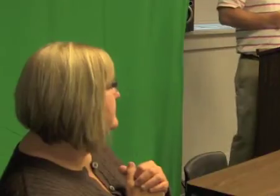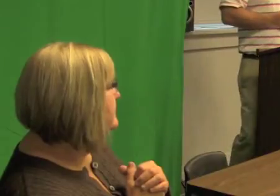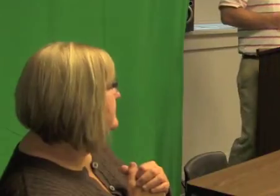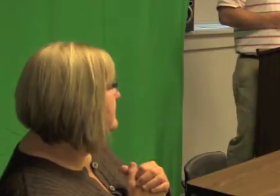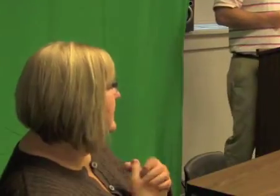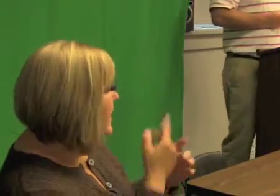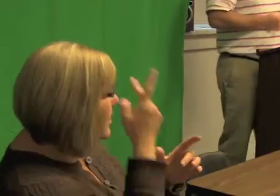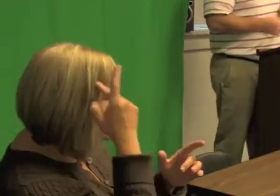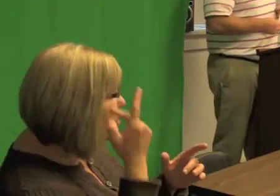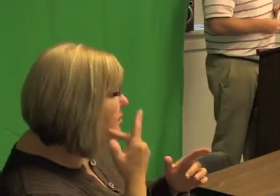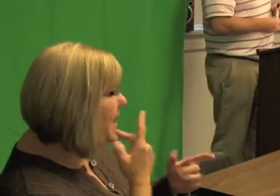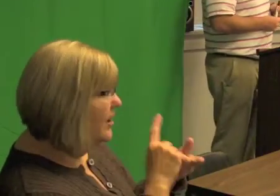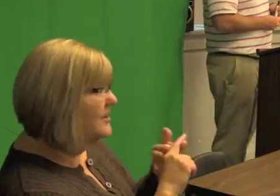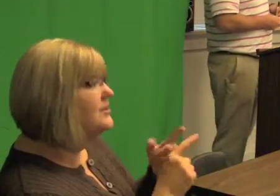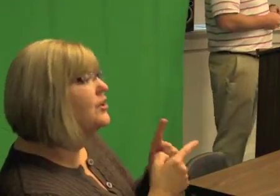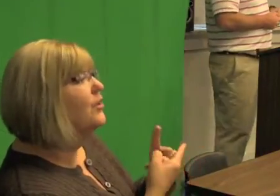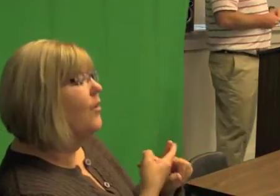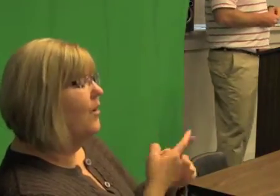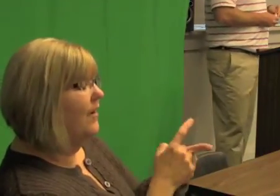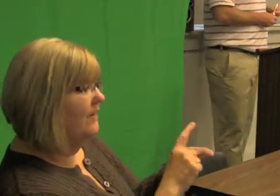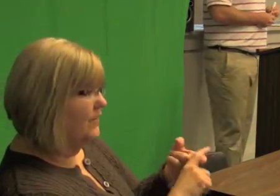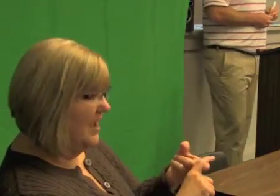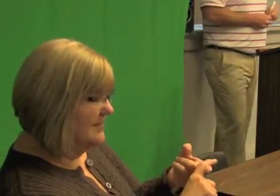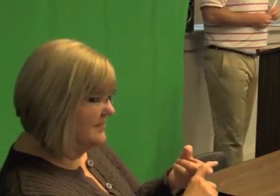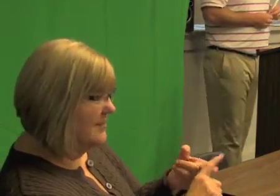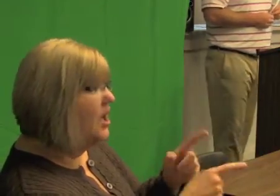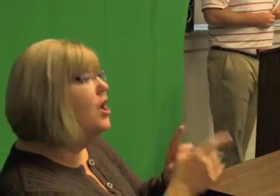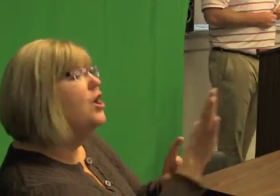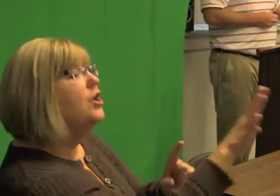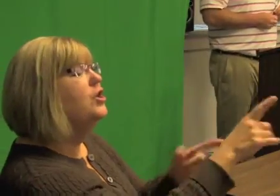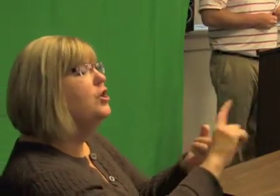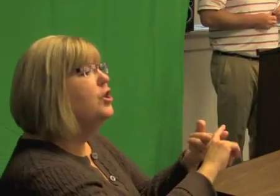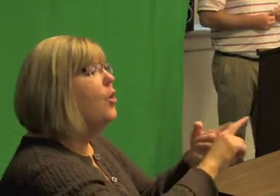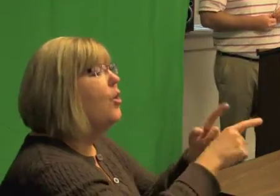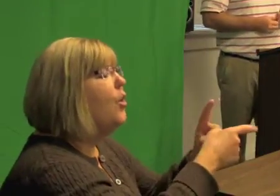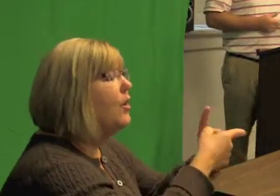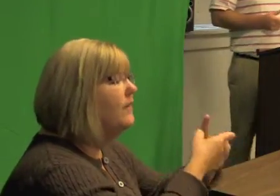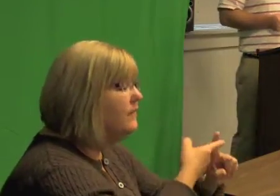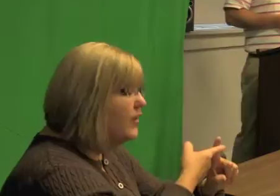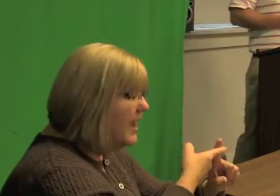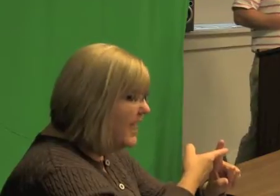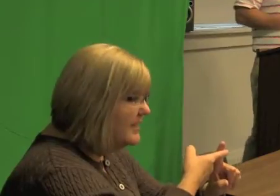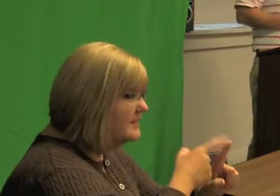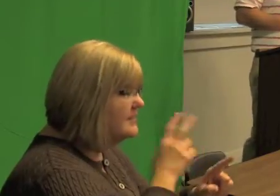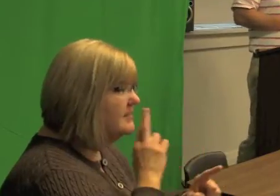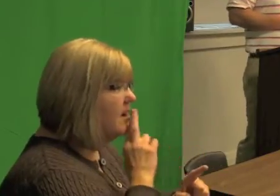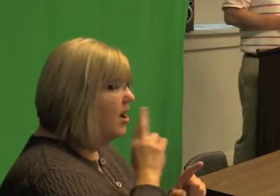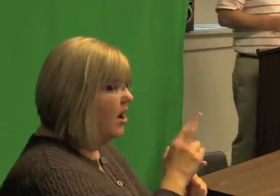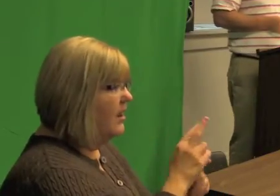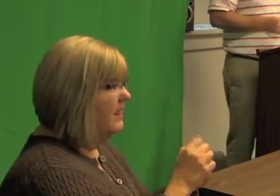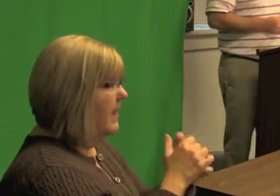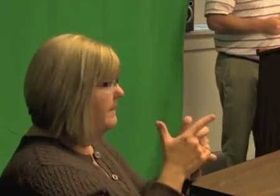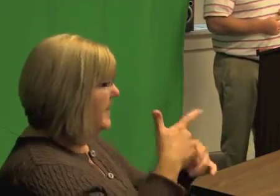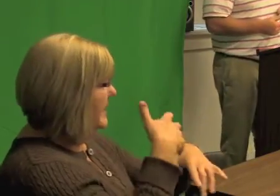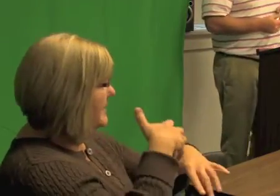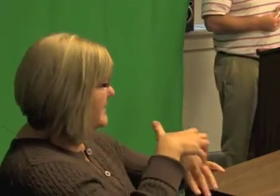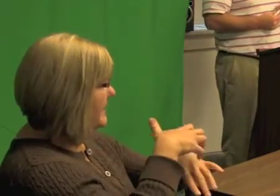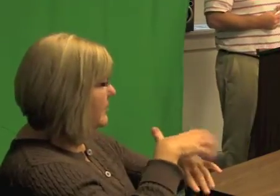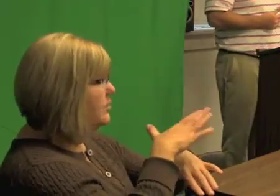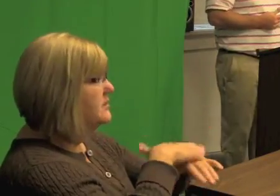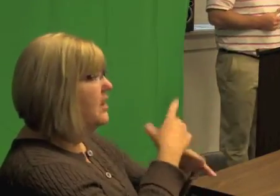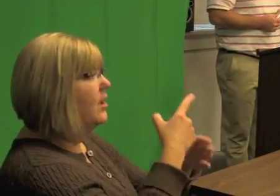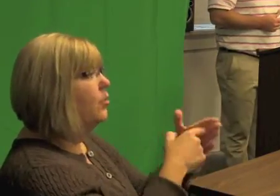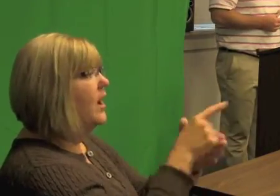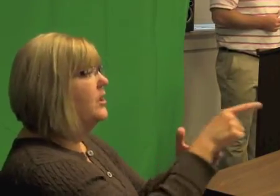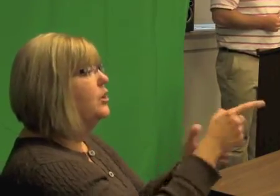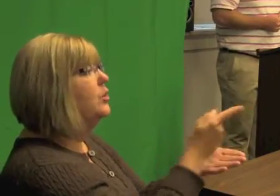Parents, your friends. Your friends. Your friends are cited by teenagers as the single biggest influence on what they